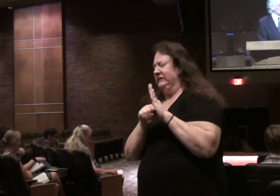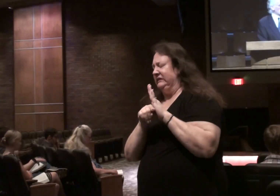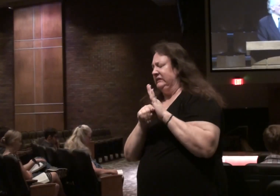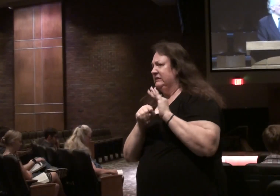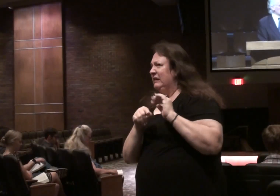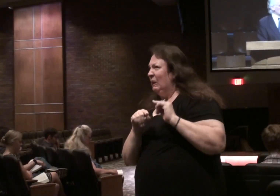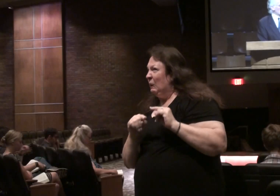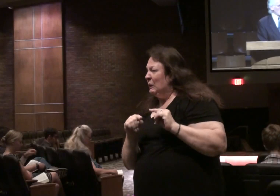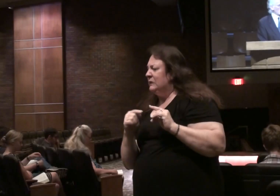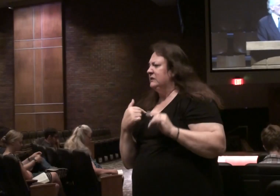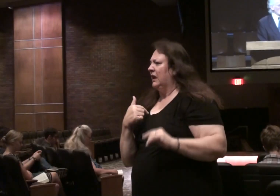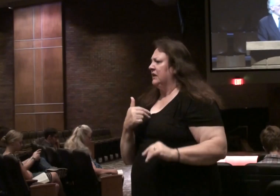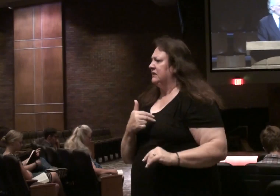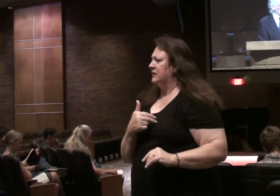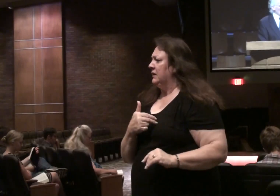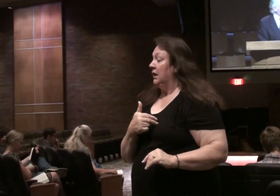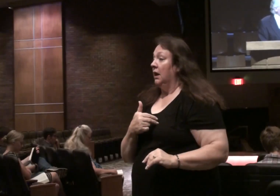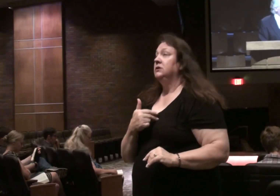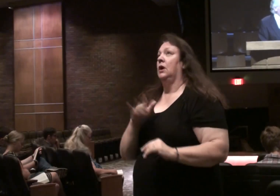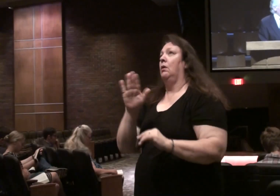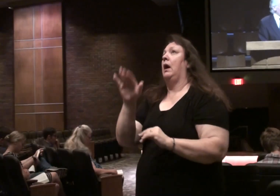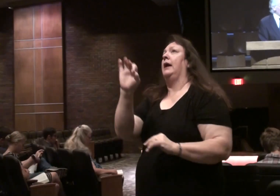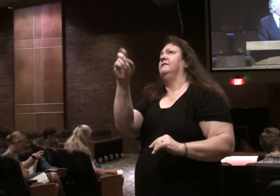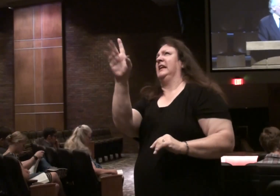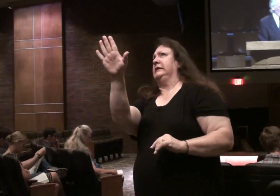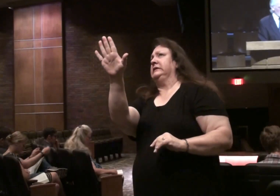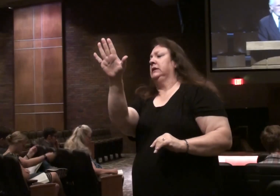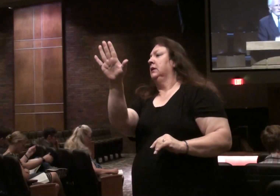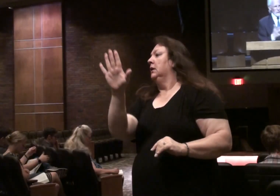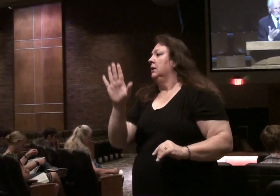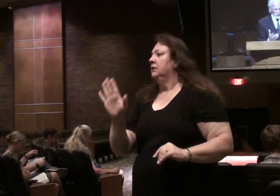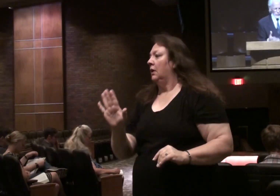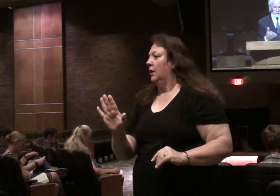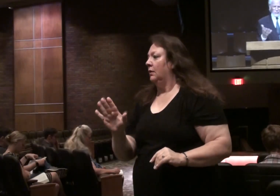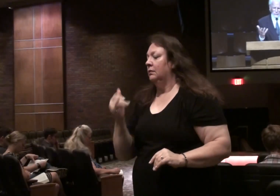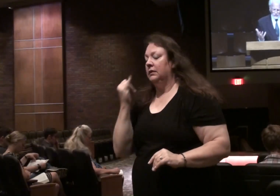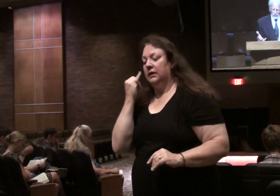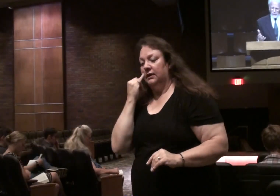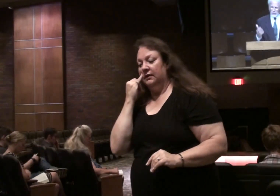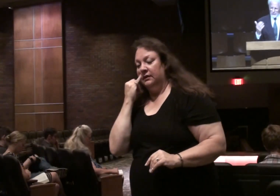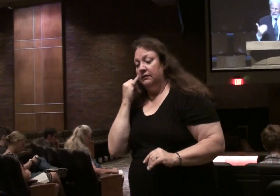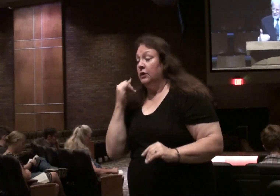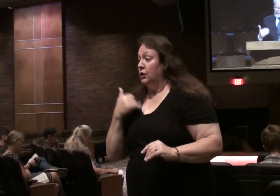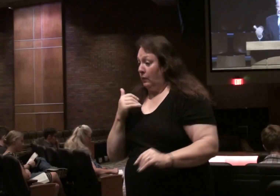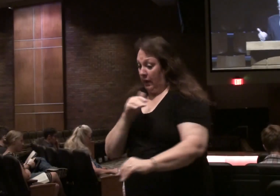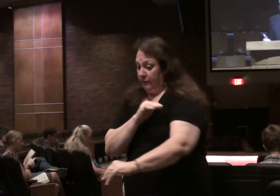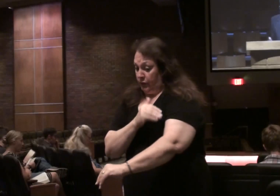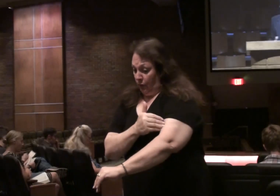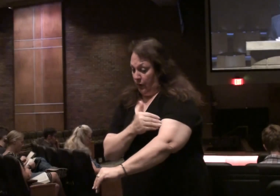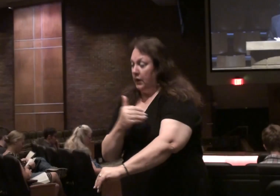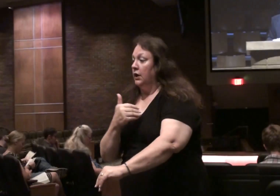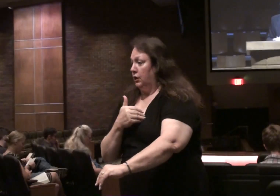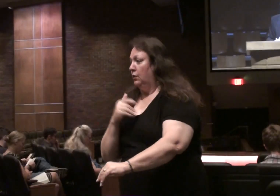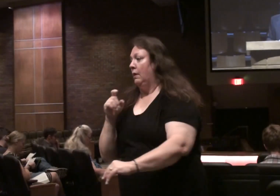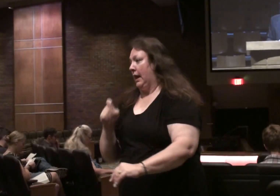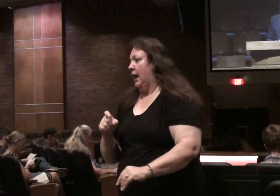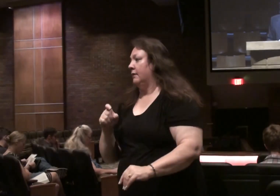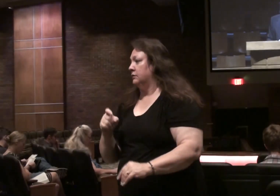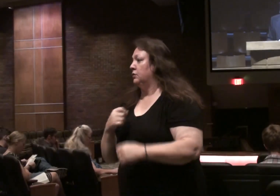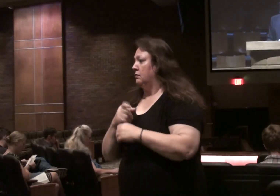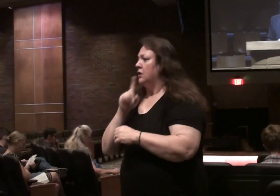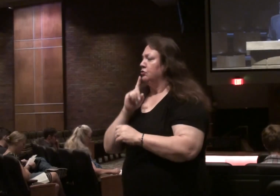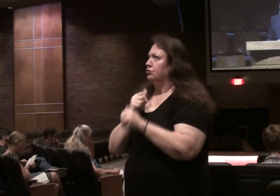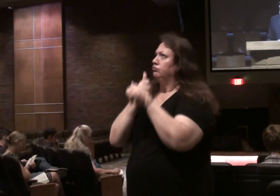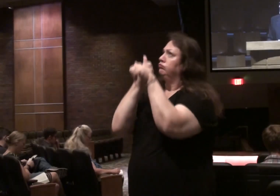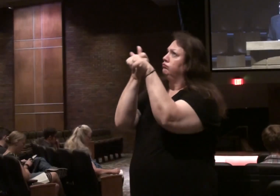people. But he doesn't say we ought to fix that. Now, obviously, if you're one of those in authority, you have to be sure